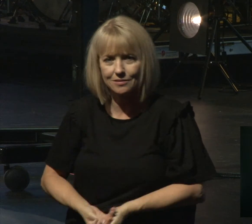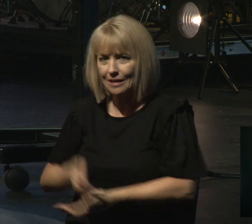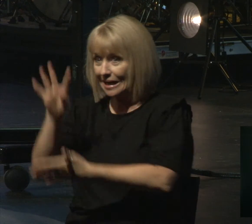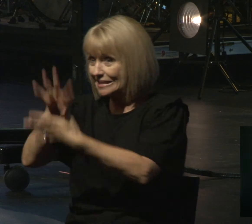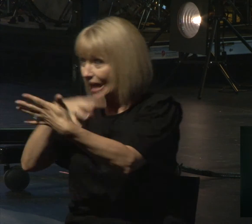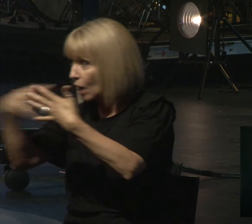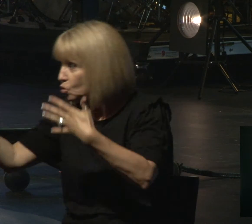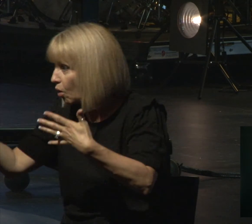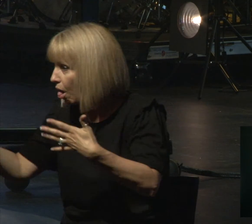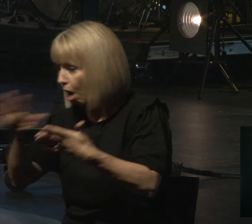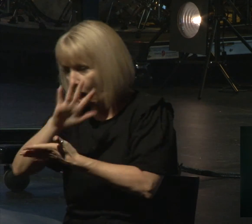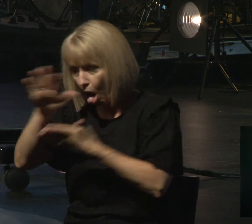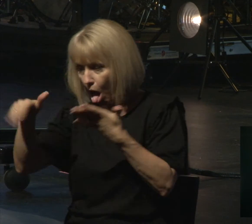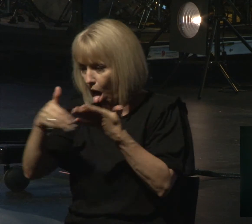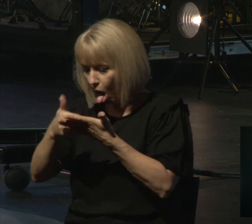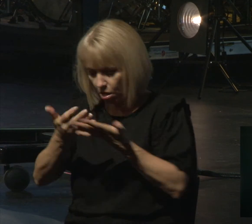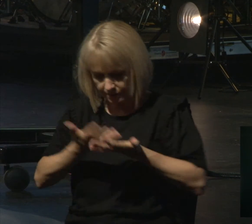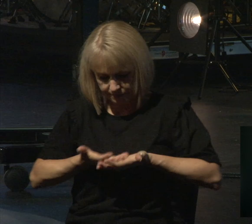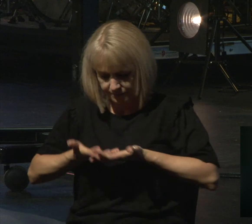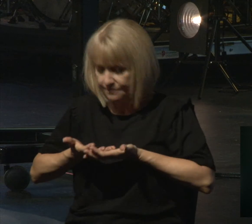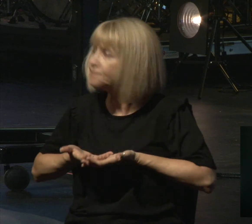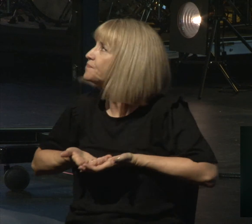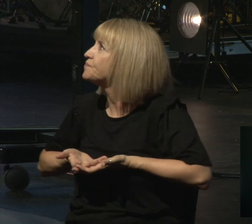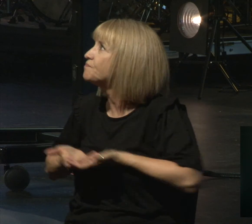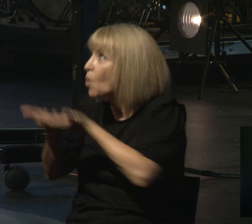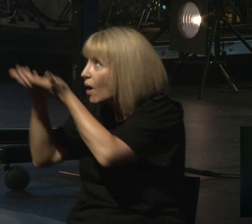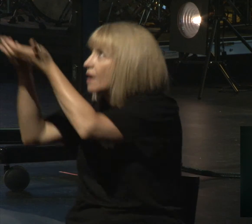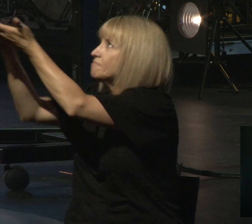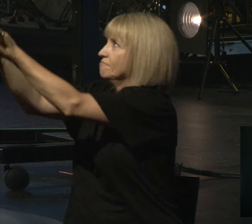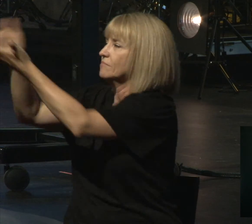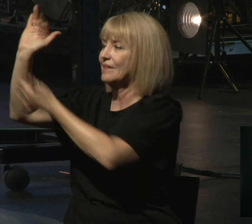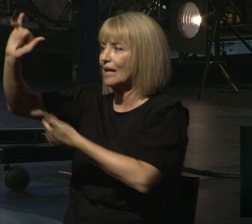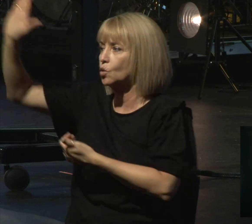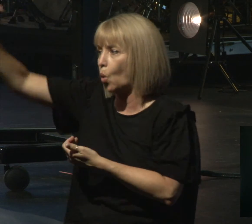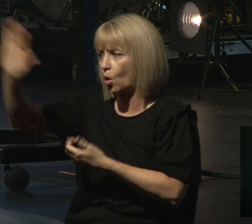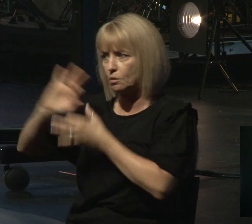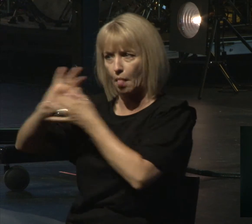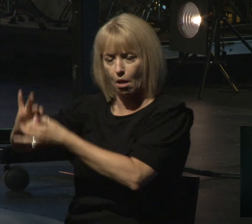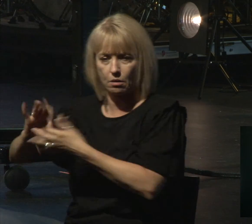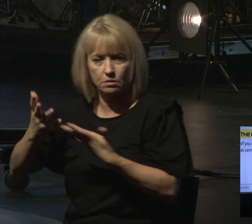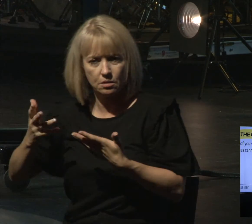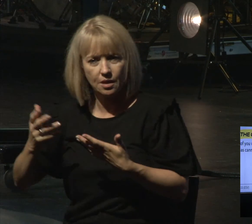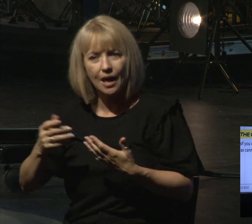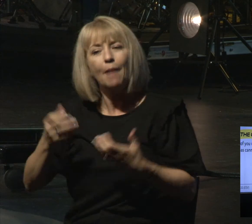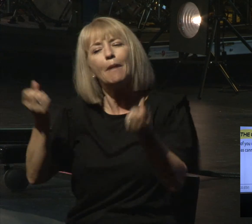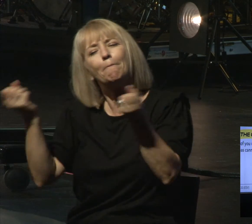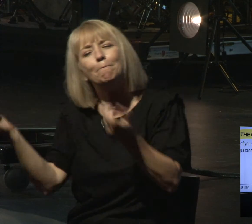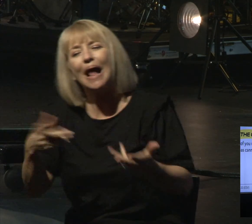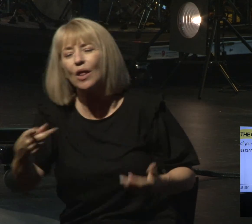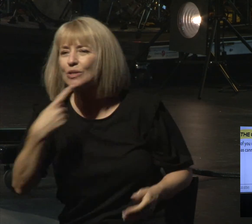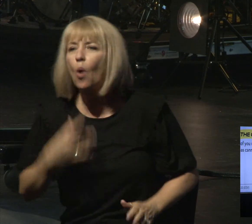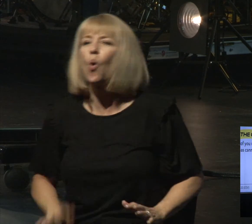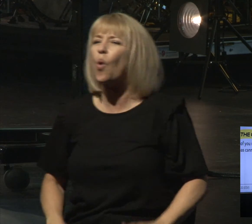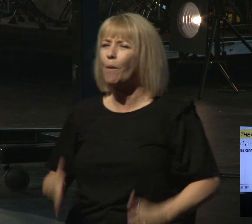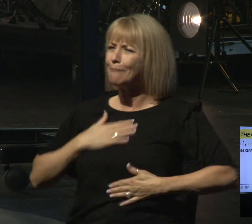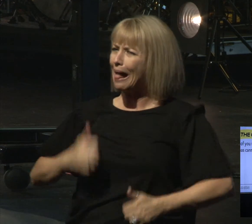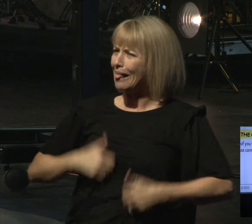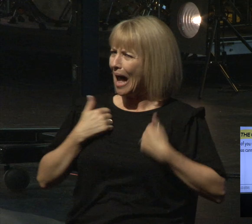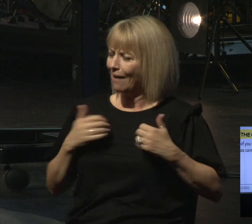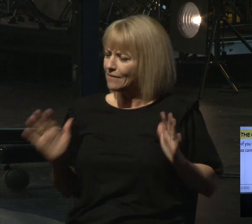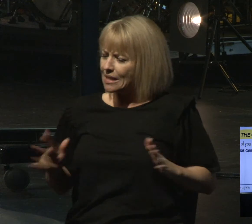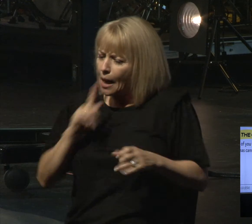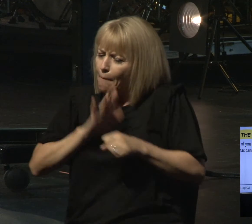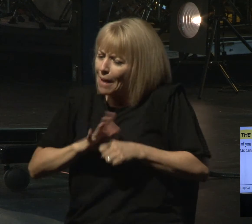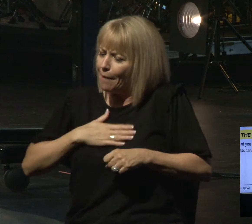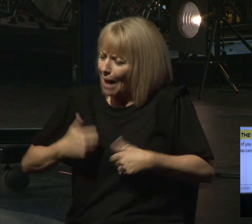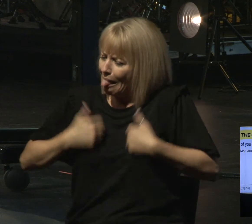all to give it over to Jesus. But the thing is, I think we're so committed to the way that things are right now that it's